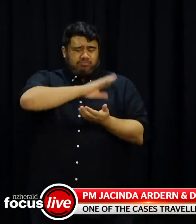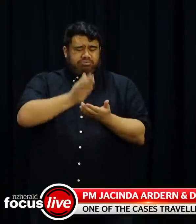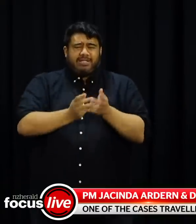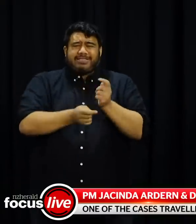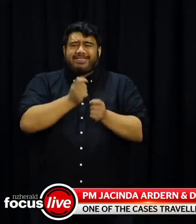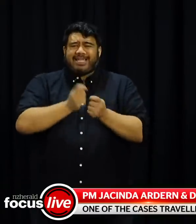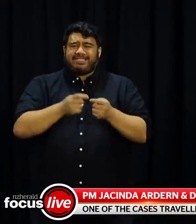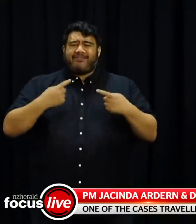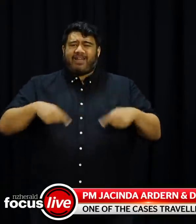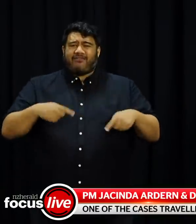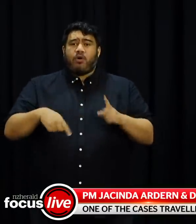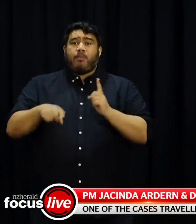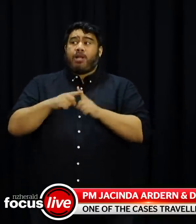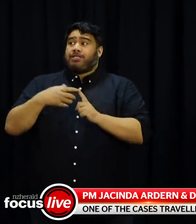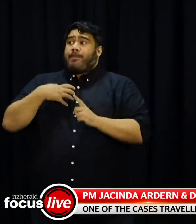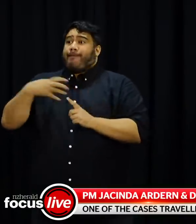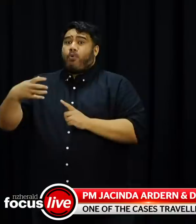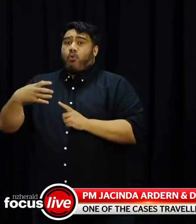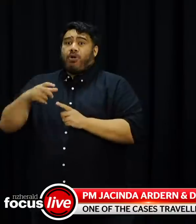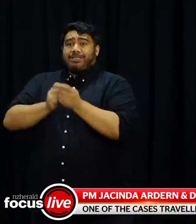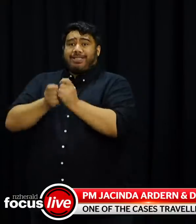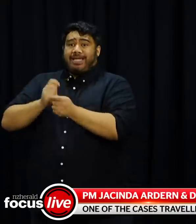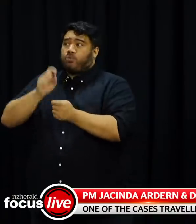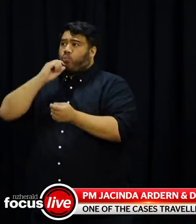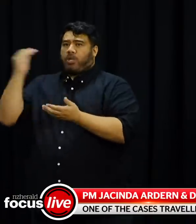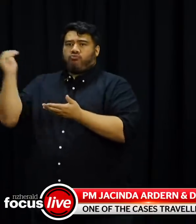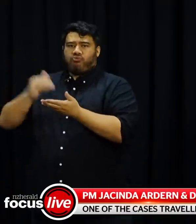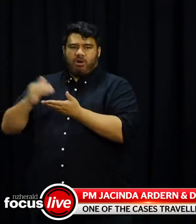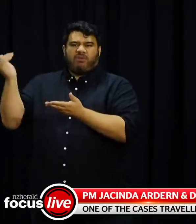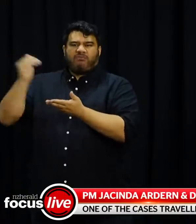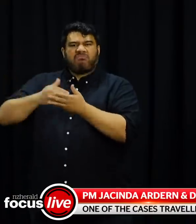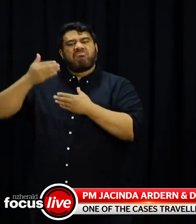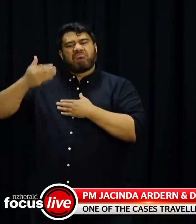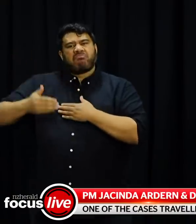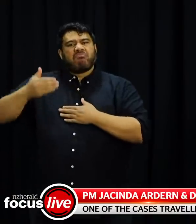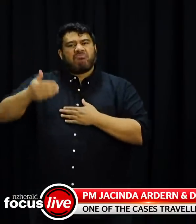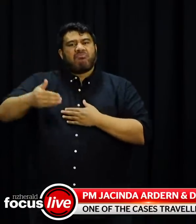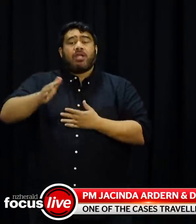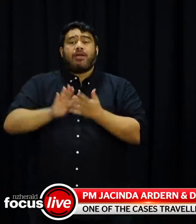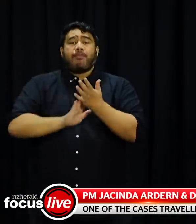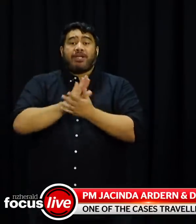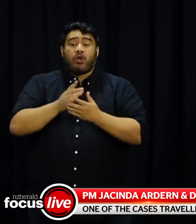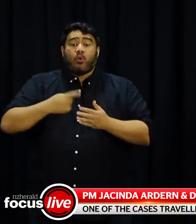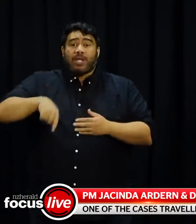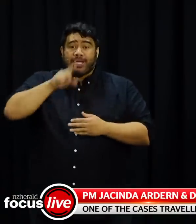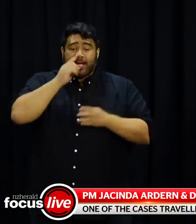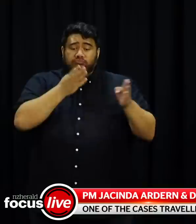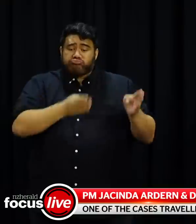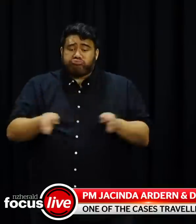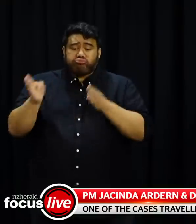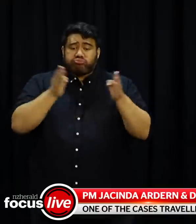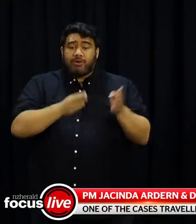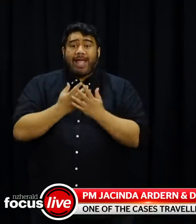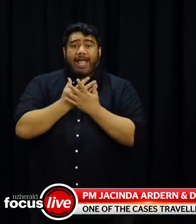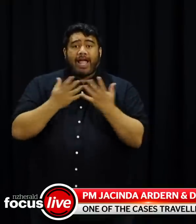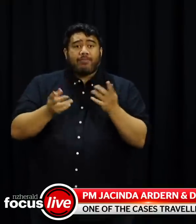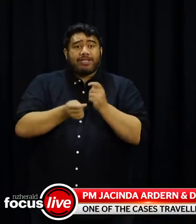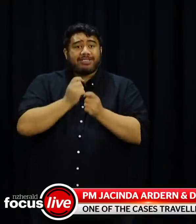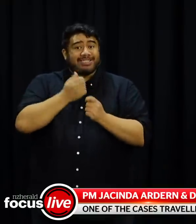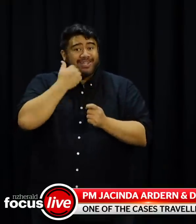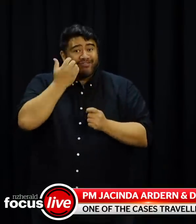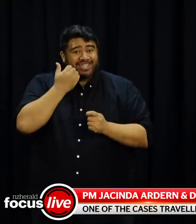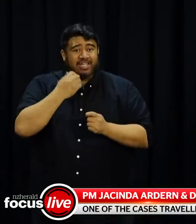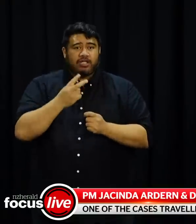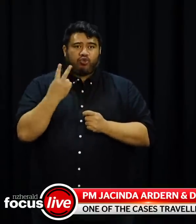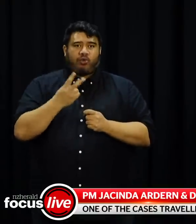with more stock coming in at all times. And at the moment, we can process more than 12,000 tests per day and are looking to increase that